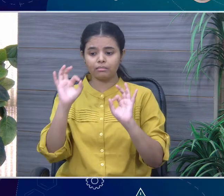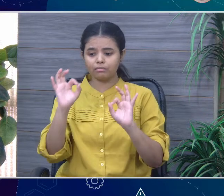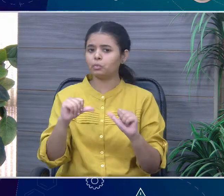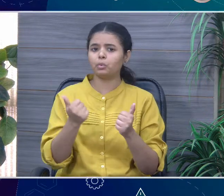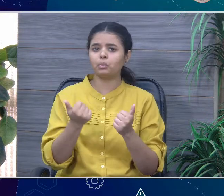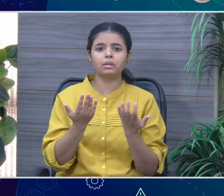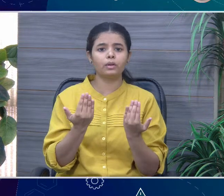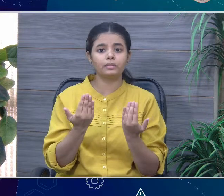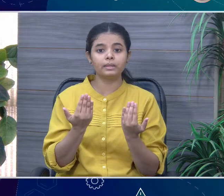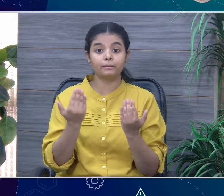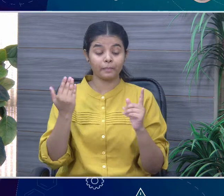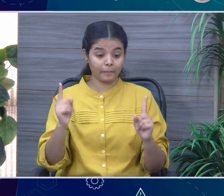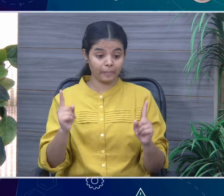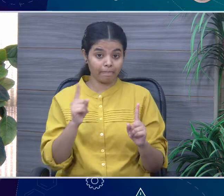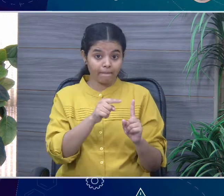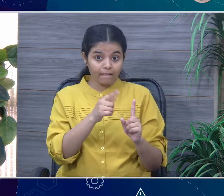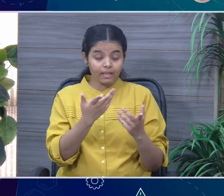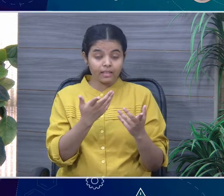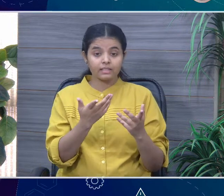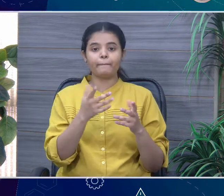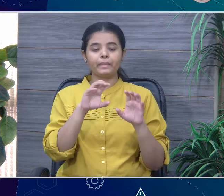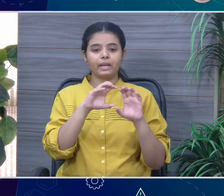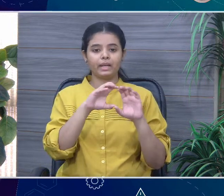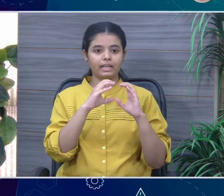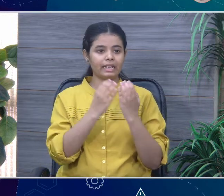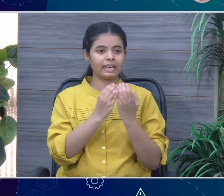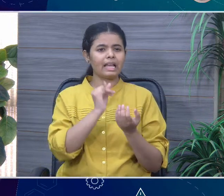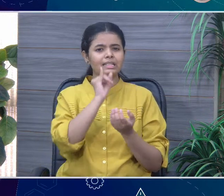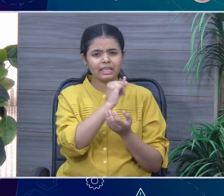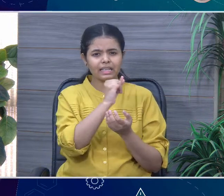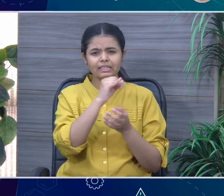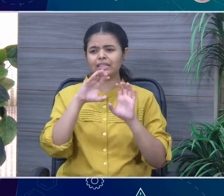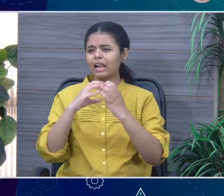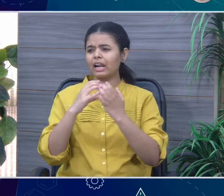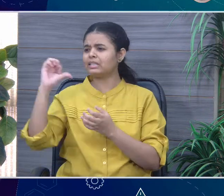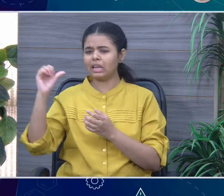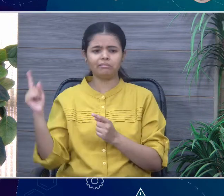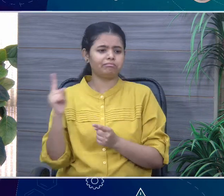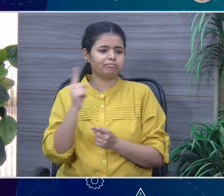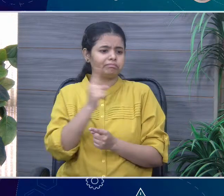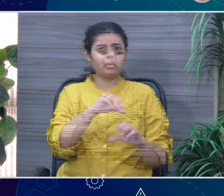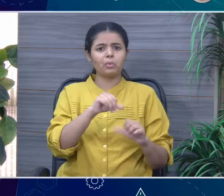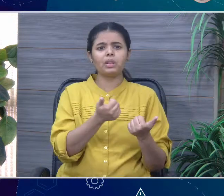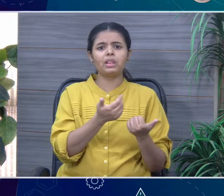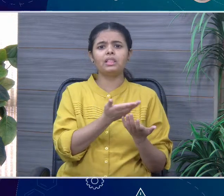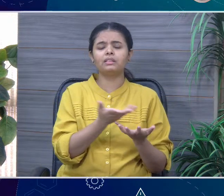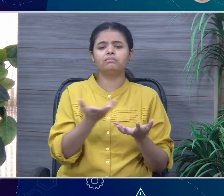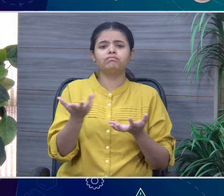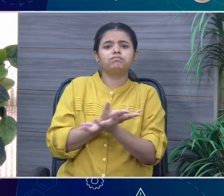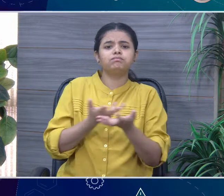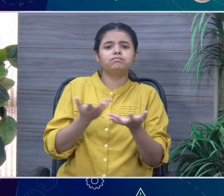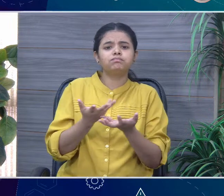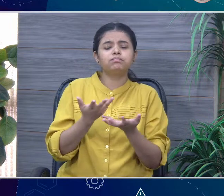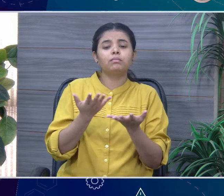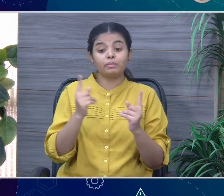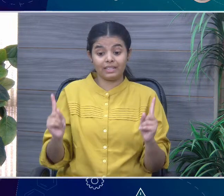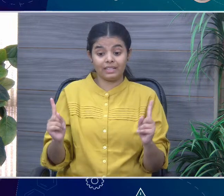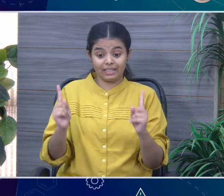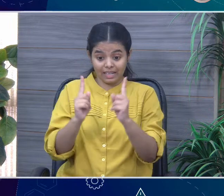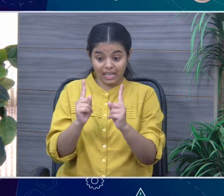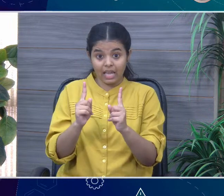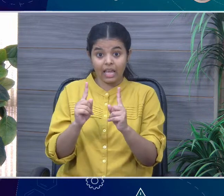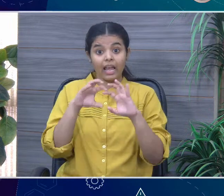allocate a buddy to the class 6 child. So, each class 6 child can have a buddy from a senior